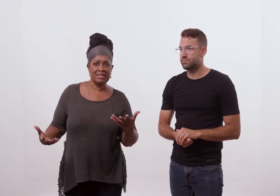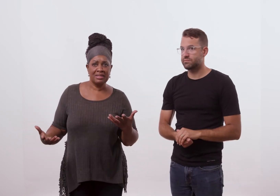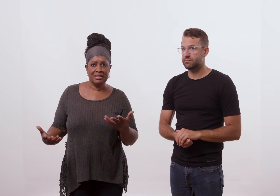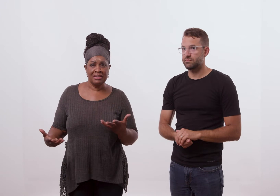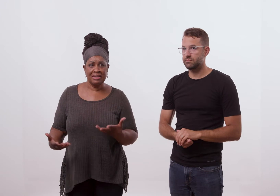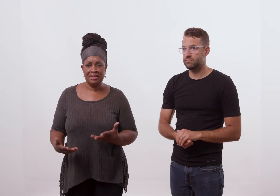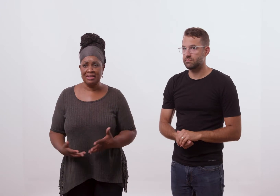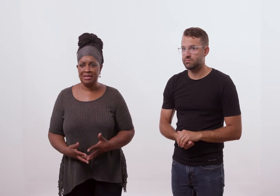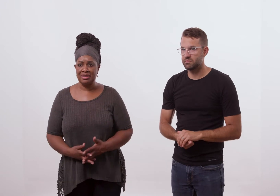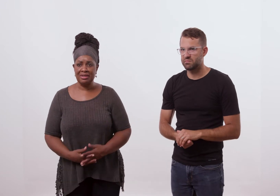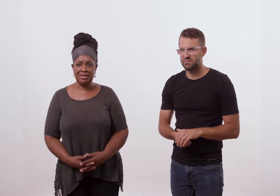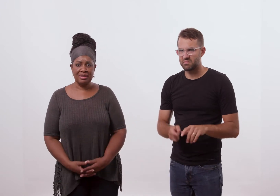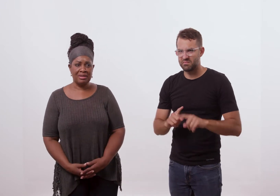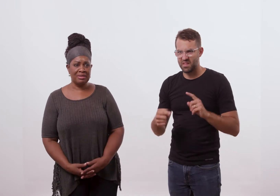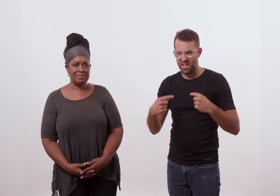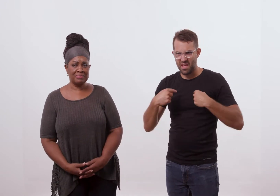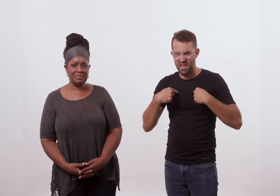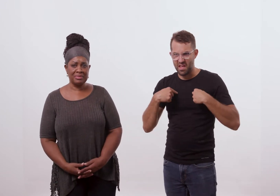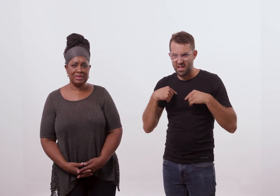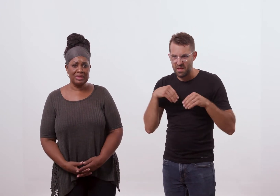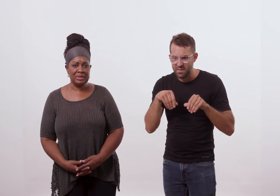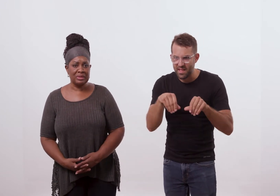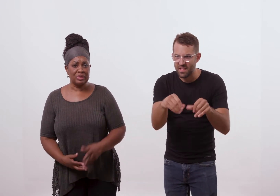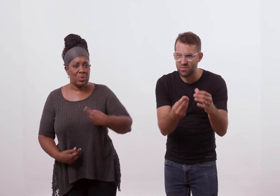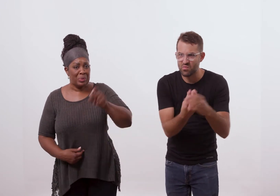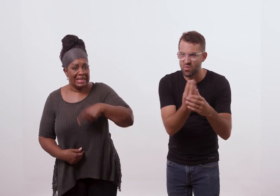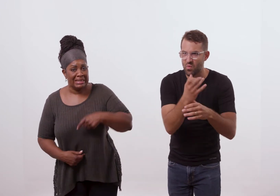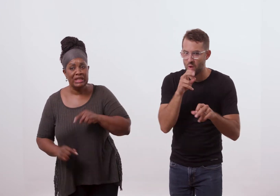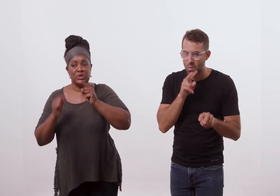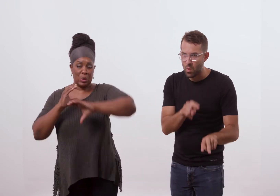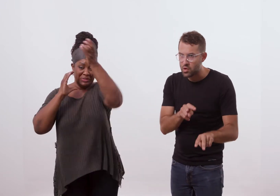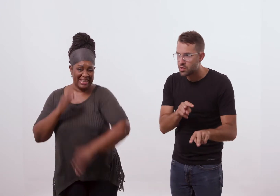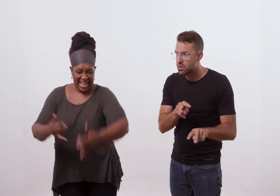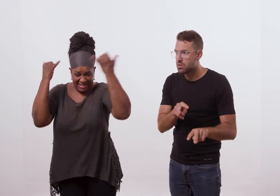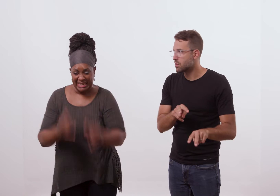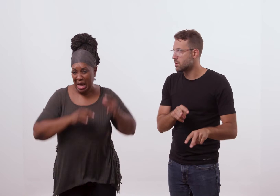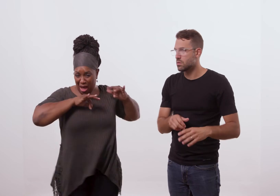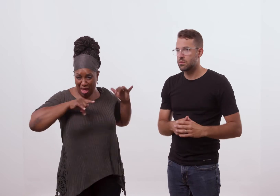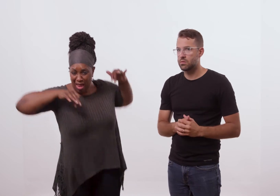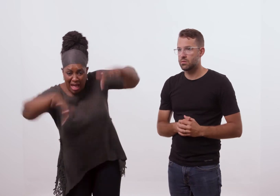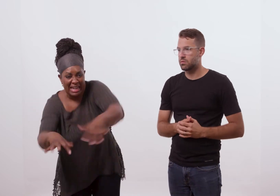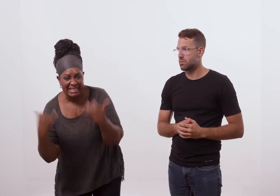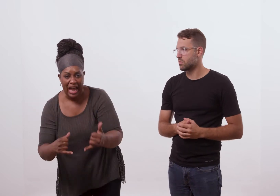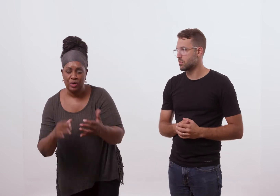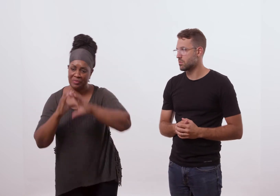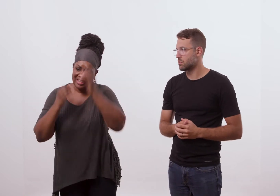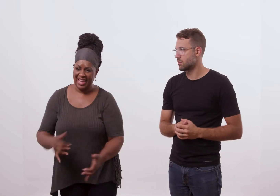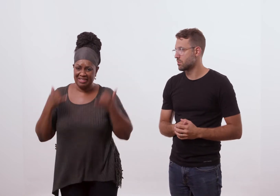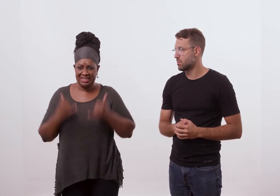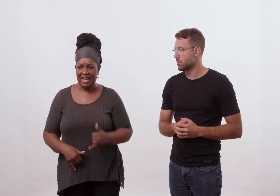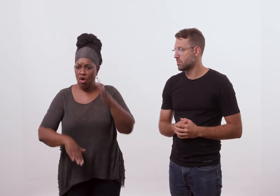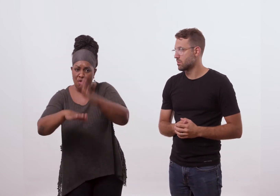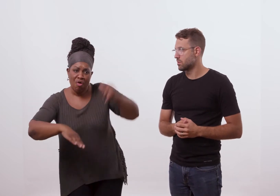I've got another seed going. Don't you want to watch? We need to get to the caves. Young ones, friends, elders,